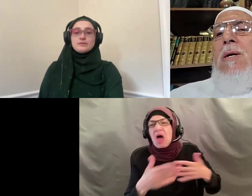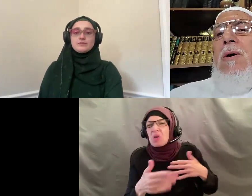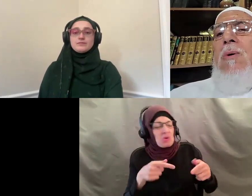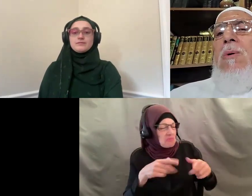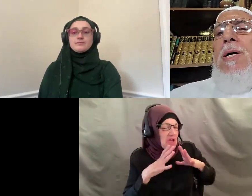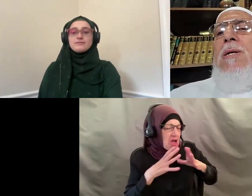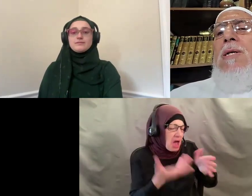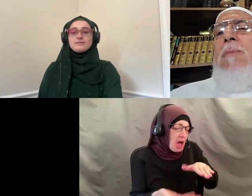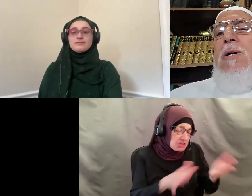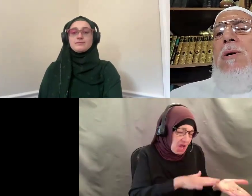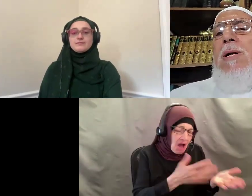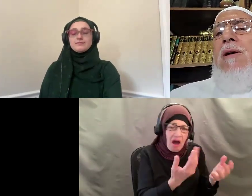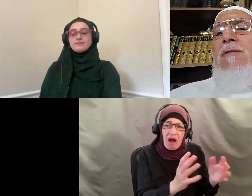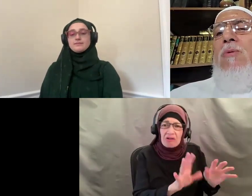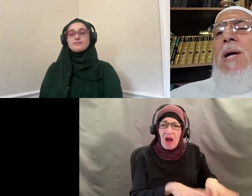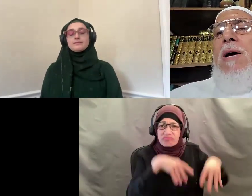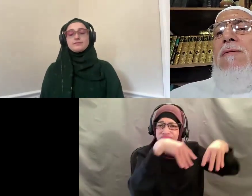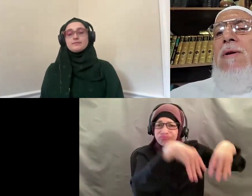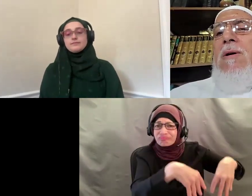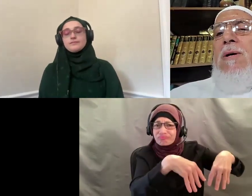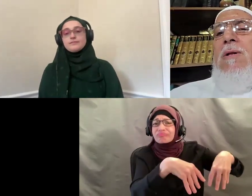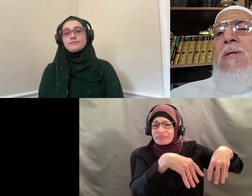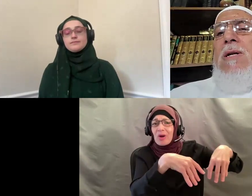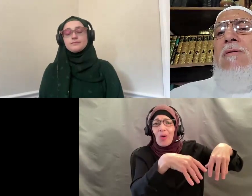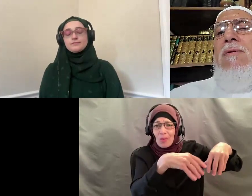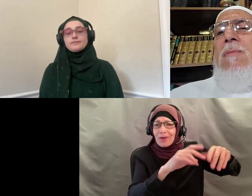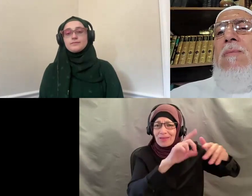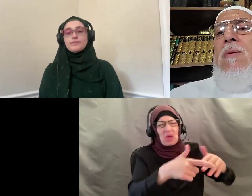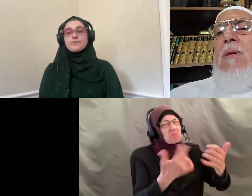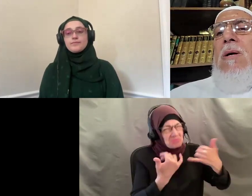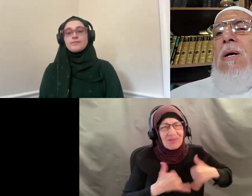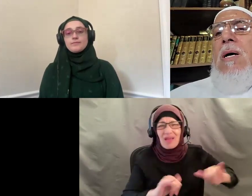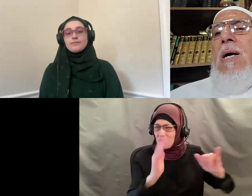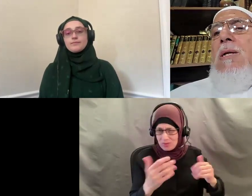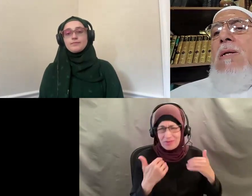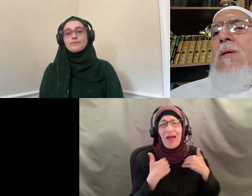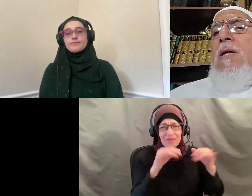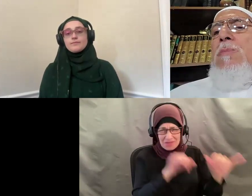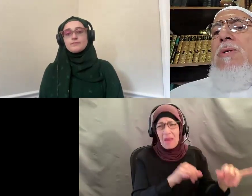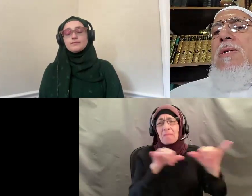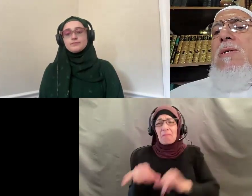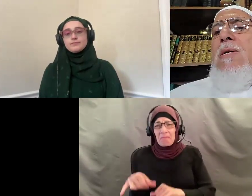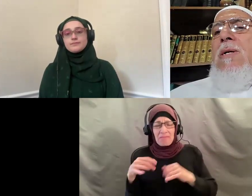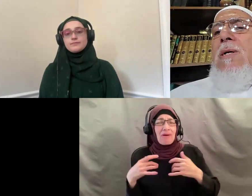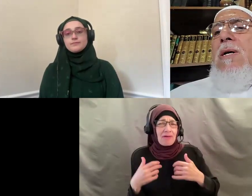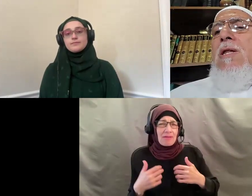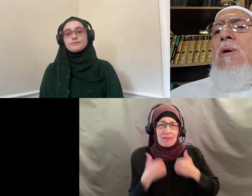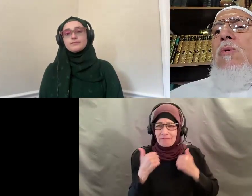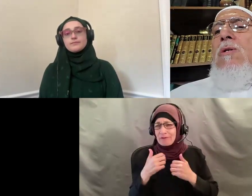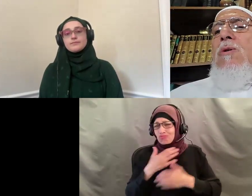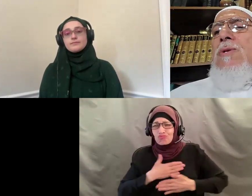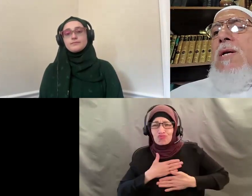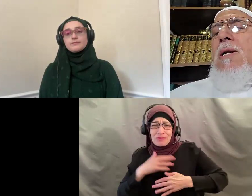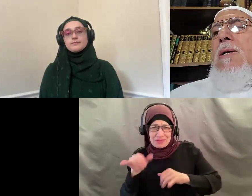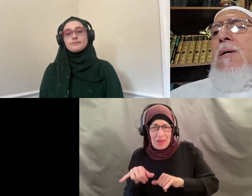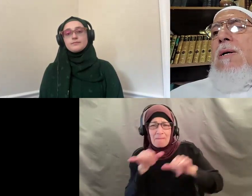resurrected, we will get the same luxury life that we have in this life. And they persisted in the